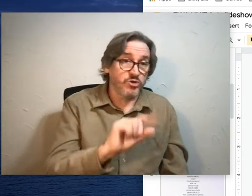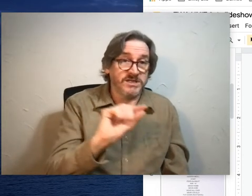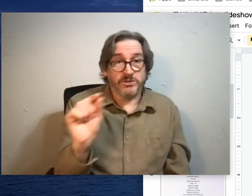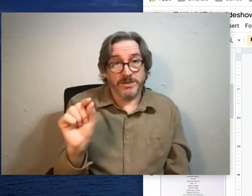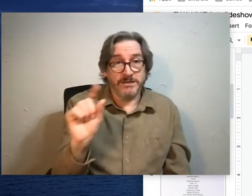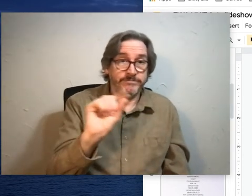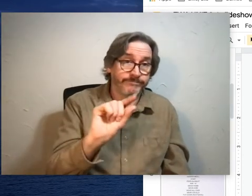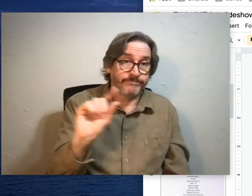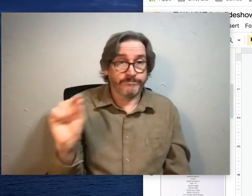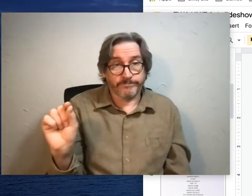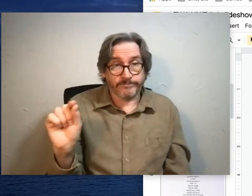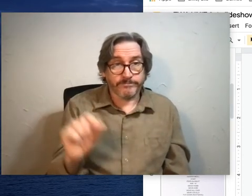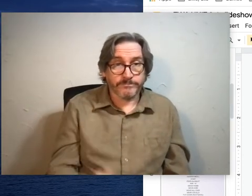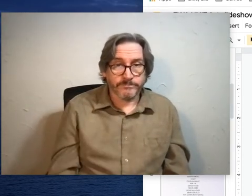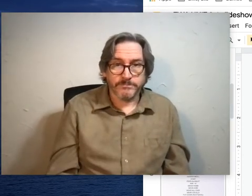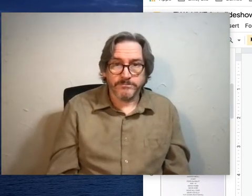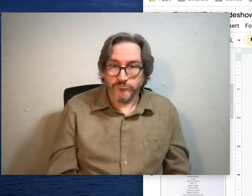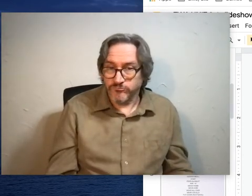2020.